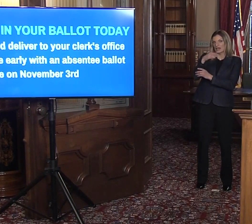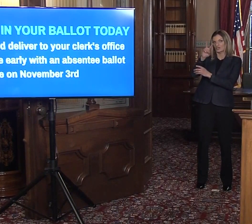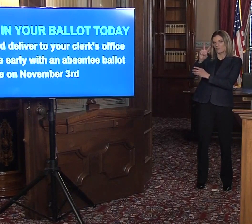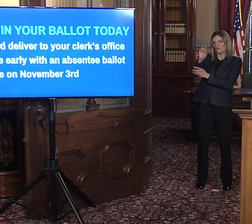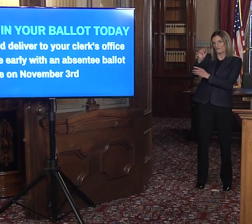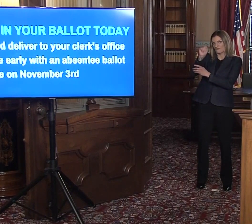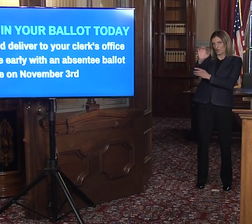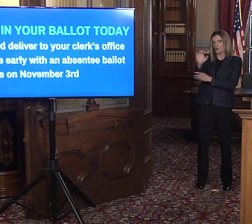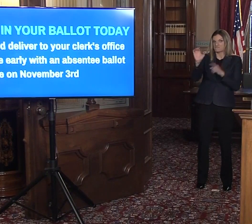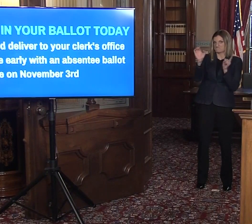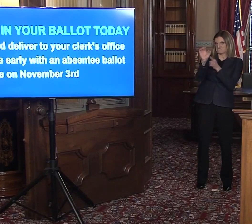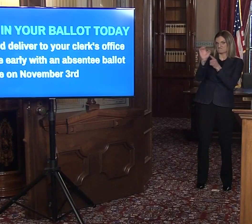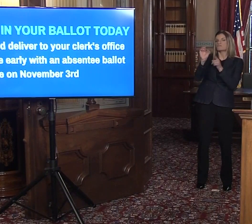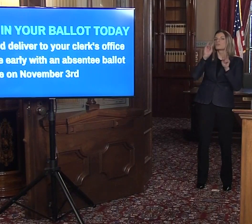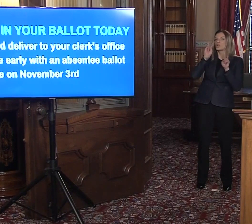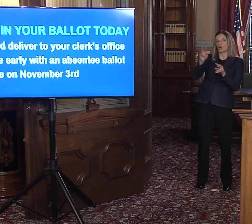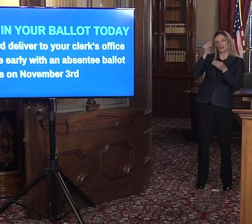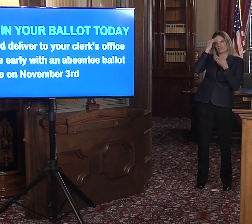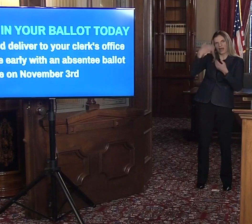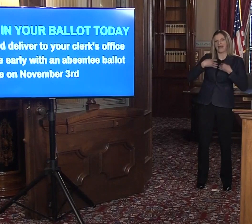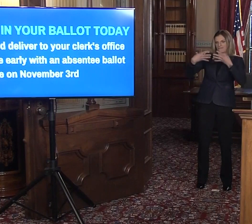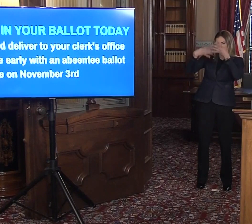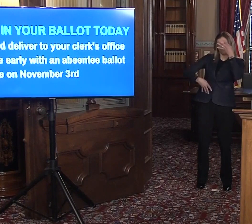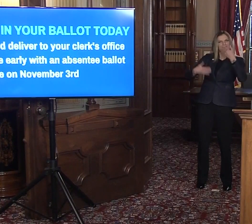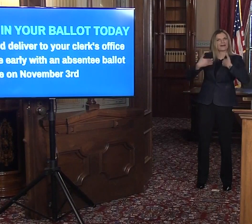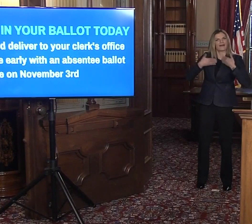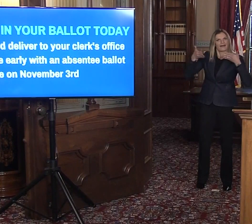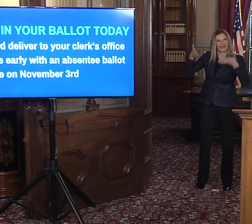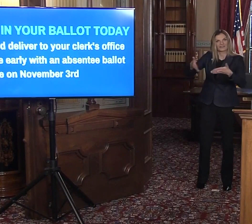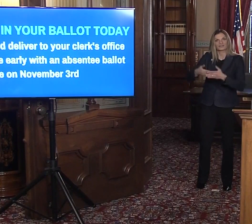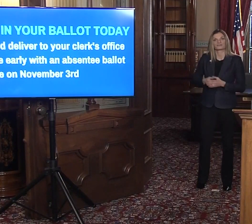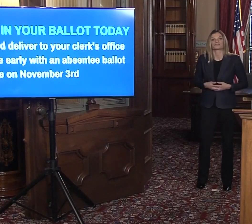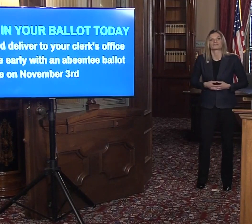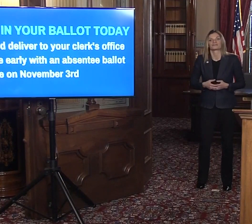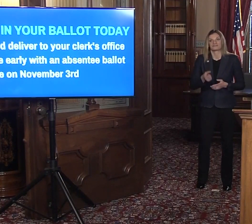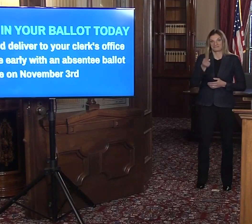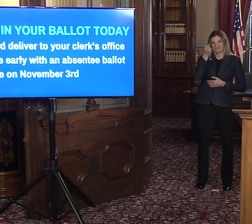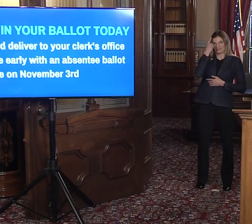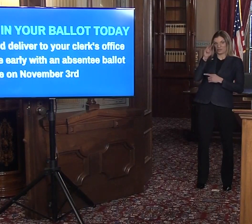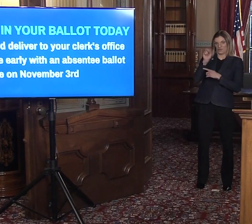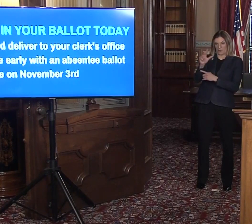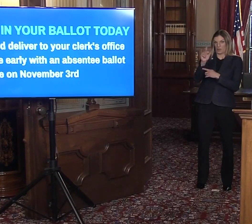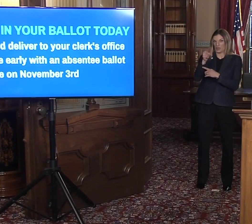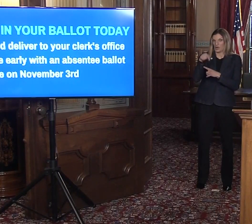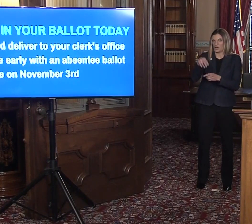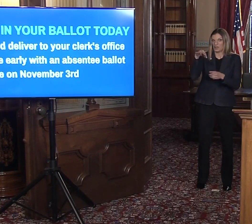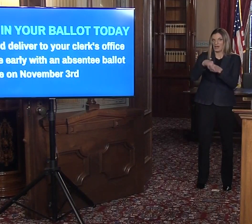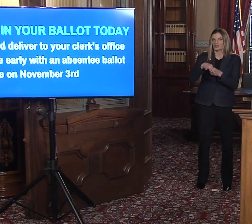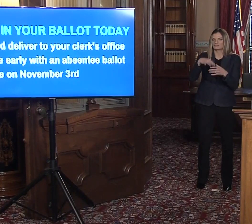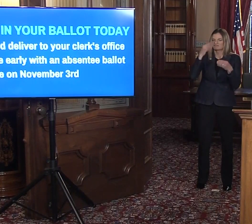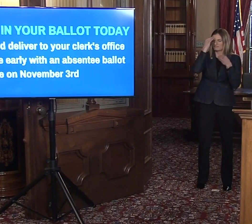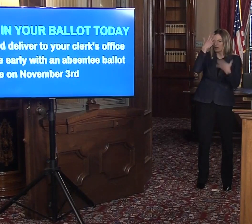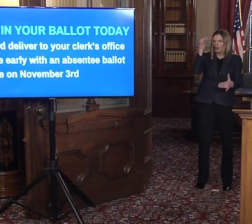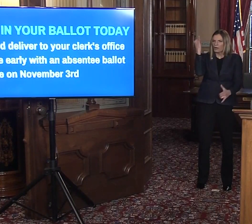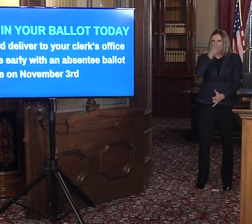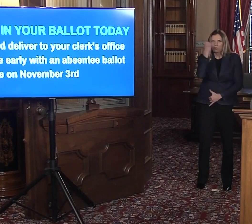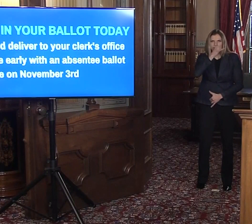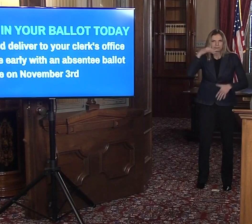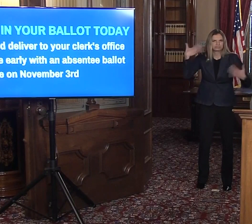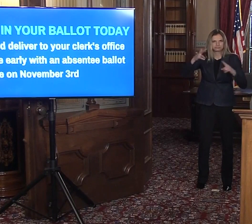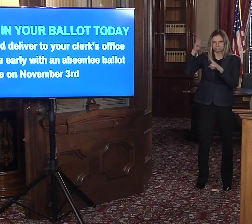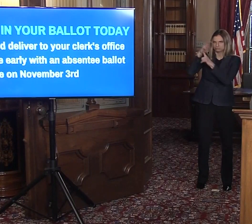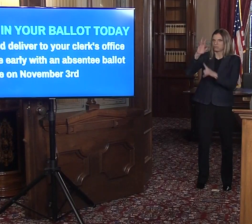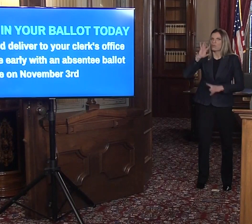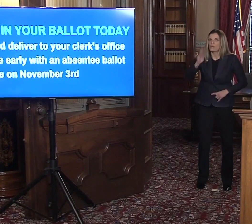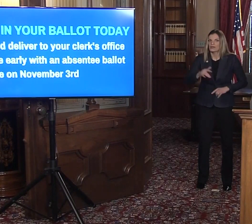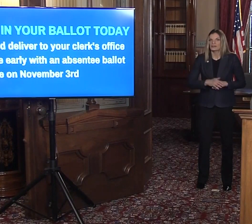michigan.gov/vote. This is going to be an historic election, so don't wait. And don't go when lots of people are going